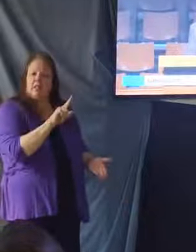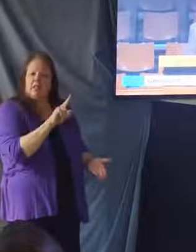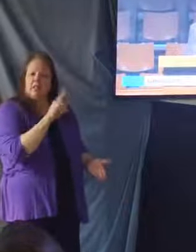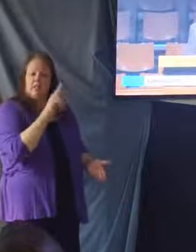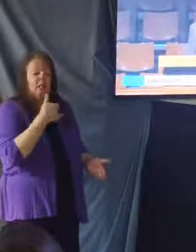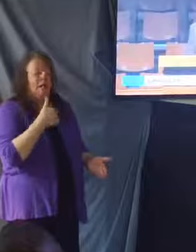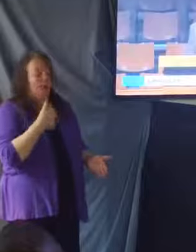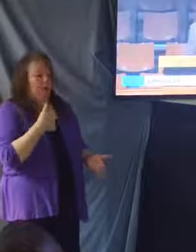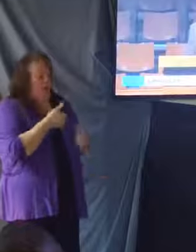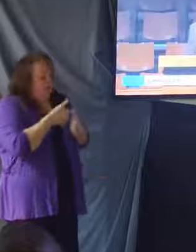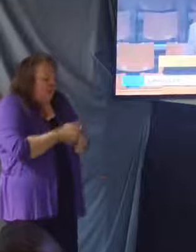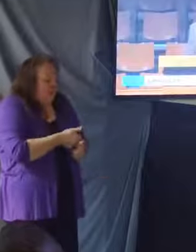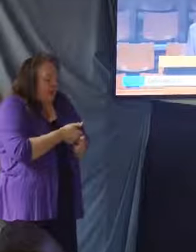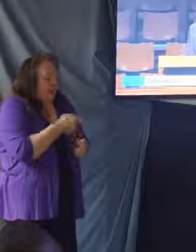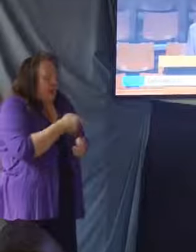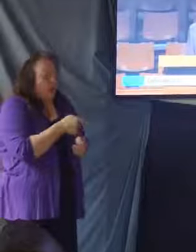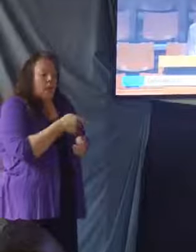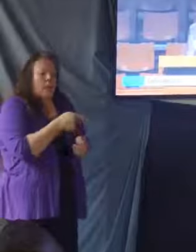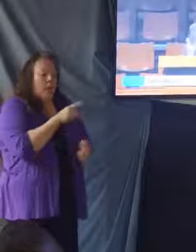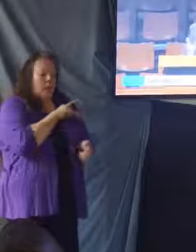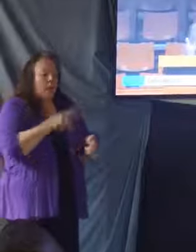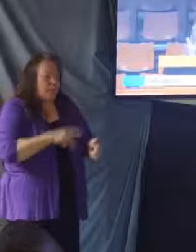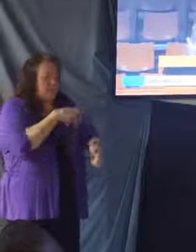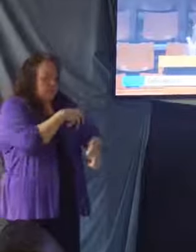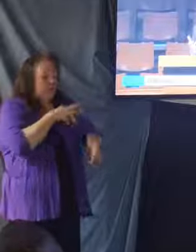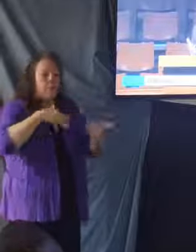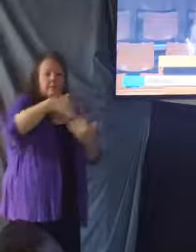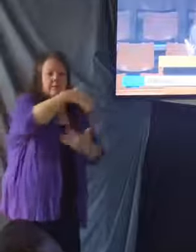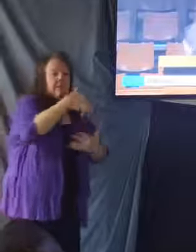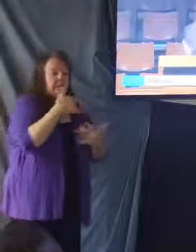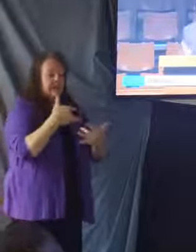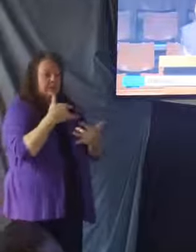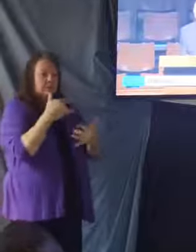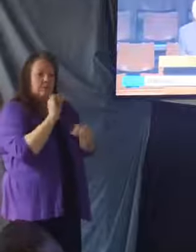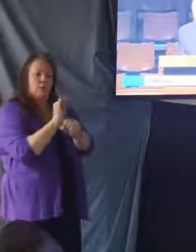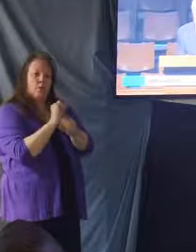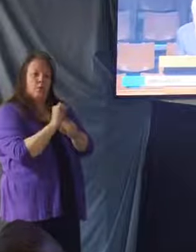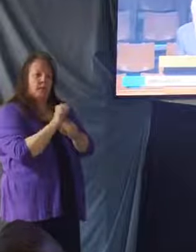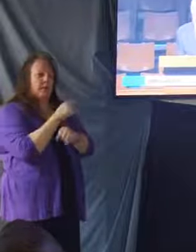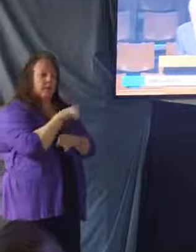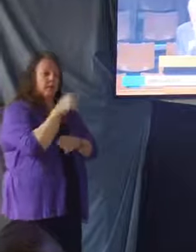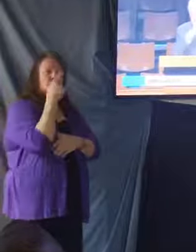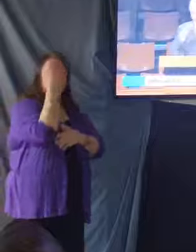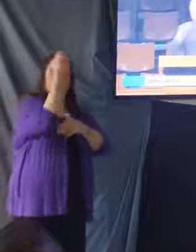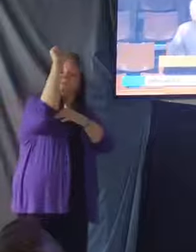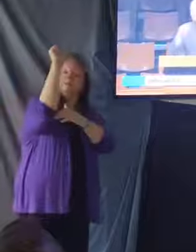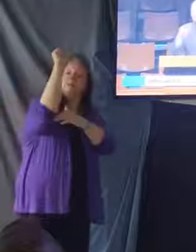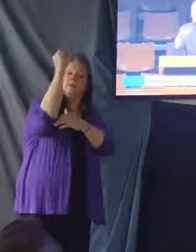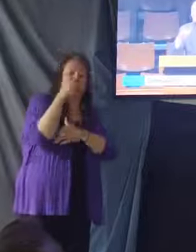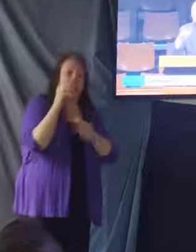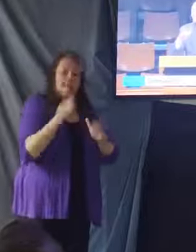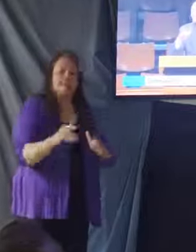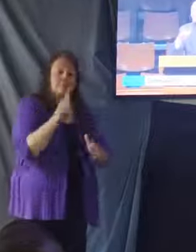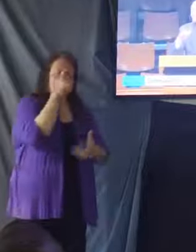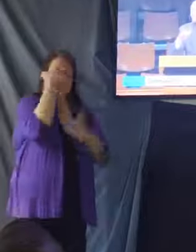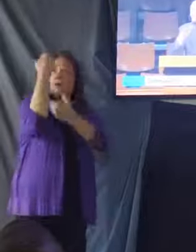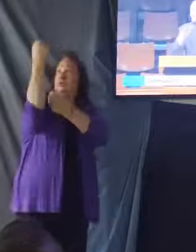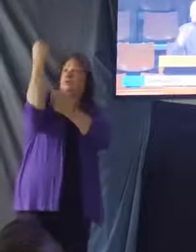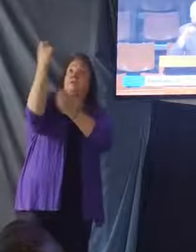We walked according to the prince of the power of the air, the spirit that is now working in the sons of disobedience. Anyone who has not placed